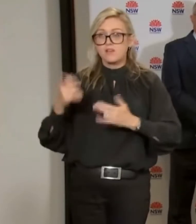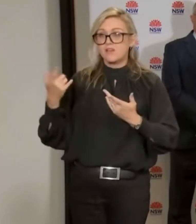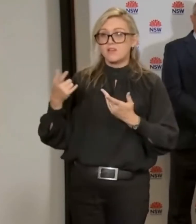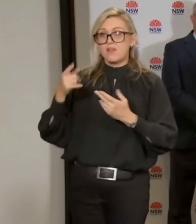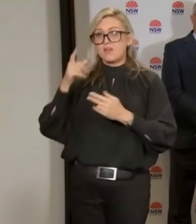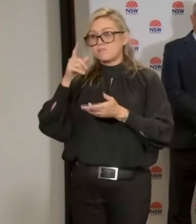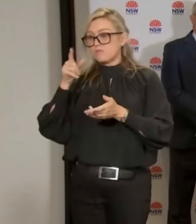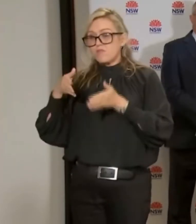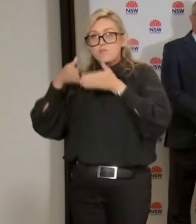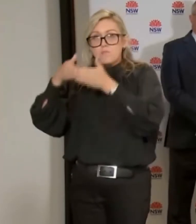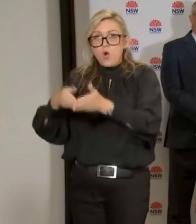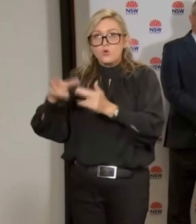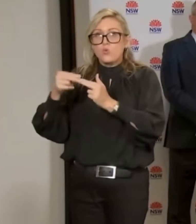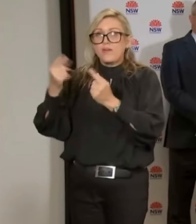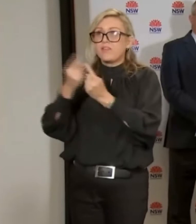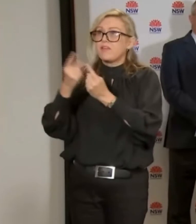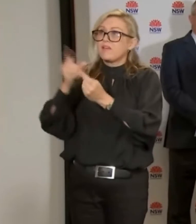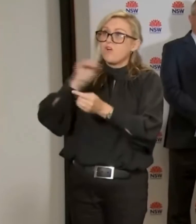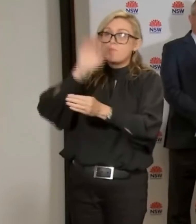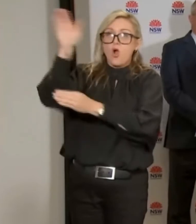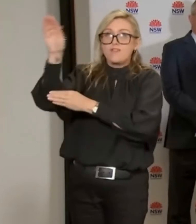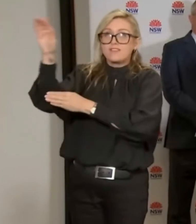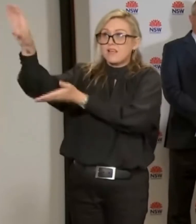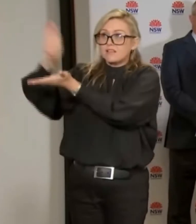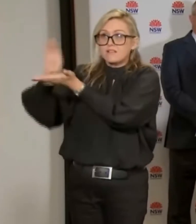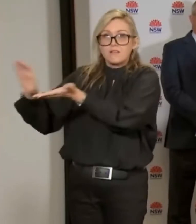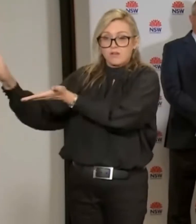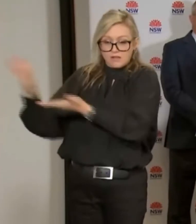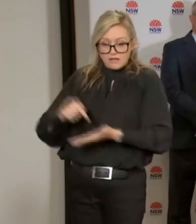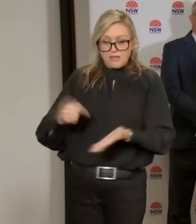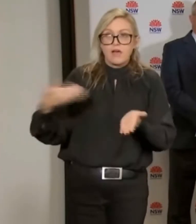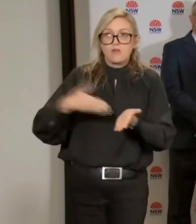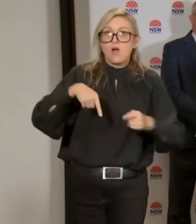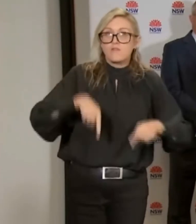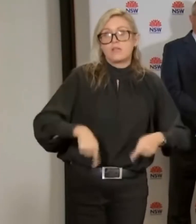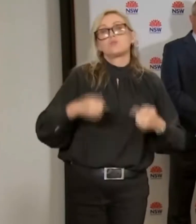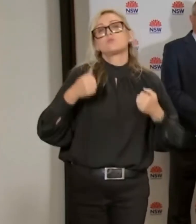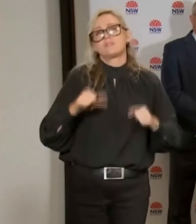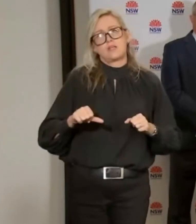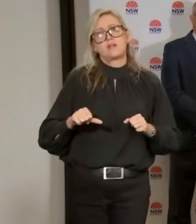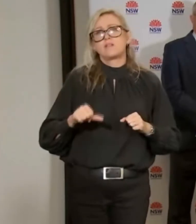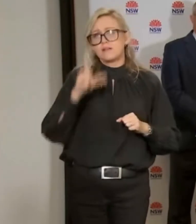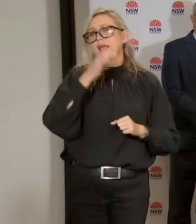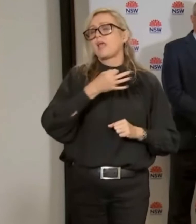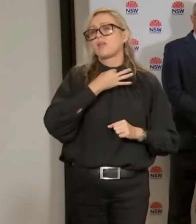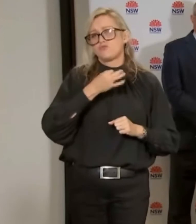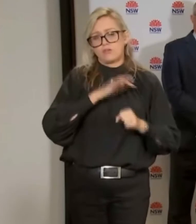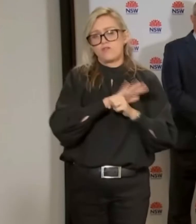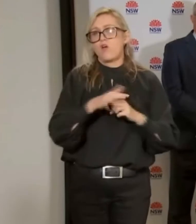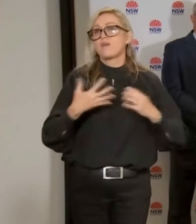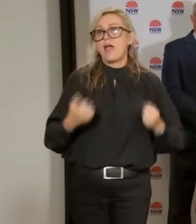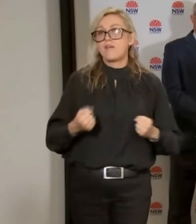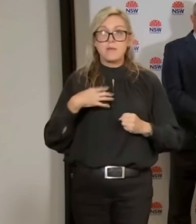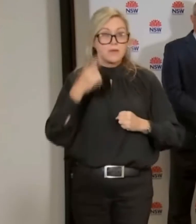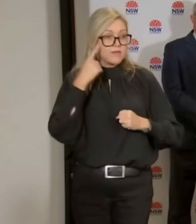ports that are so essential for our existence. So please continue to take those preventative actions even though you see those